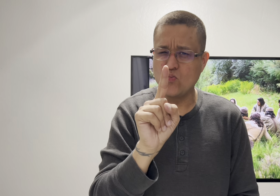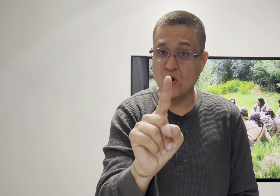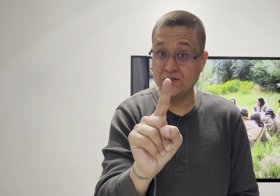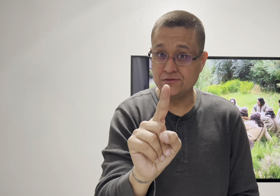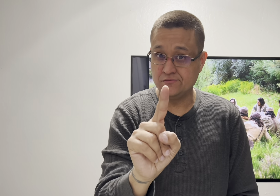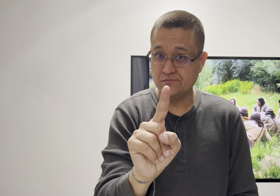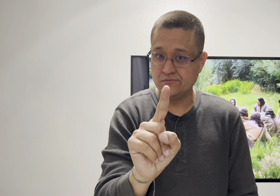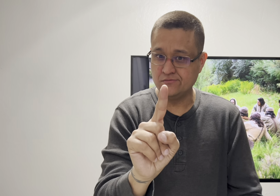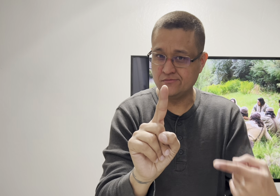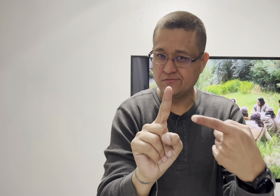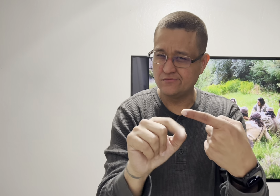One.